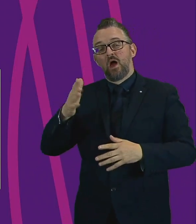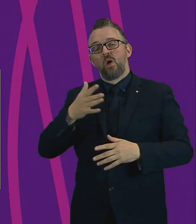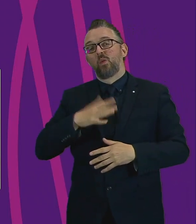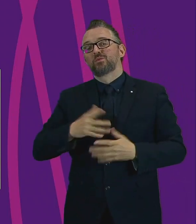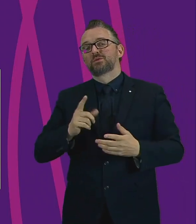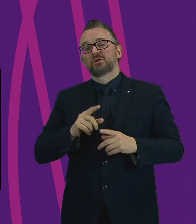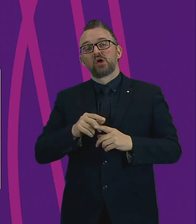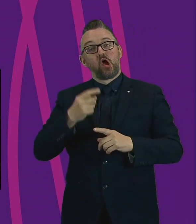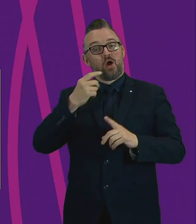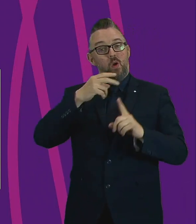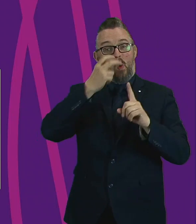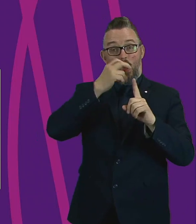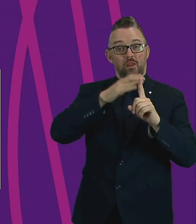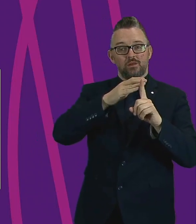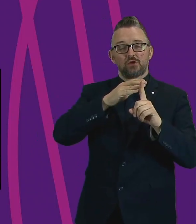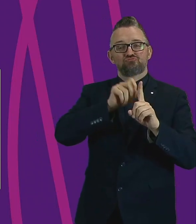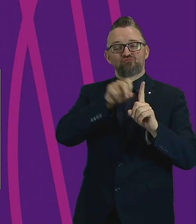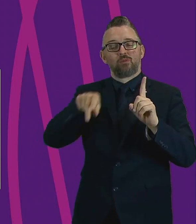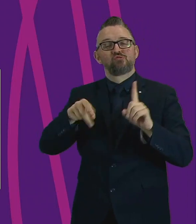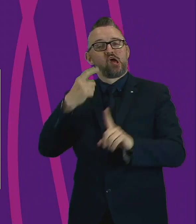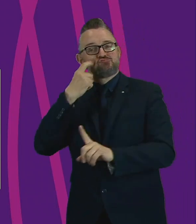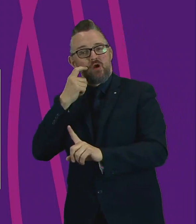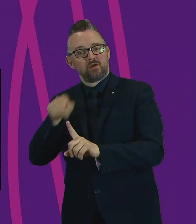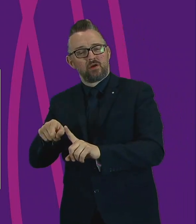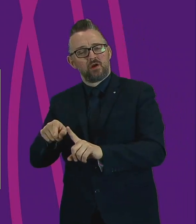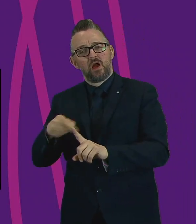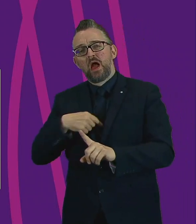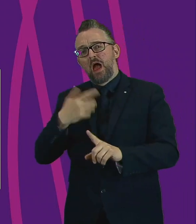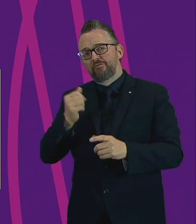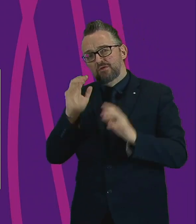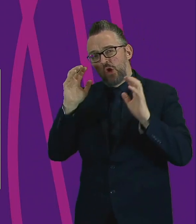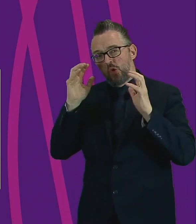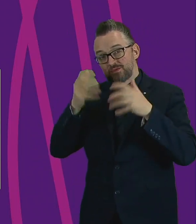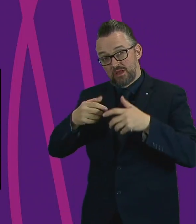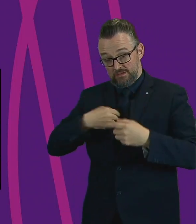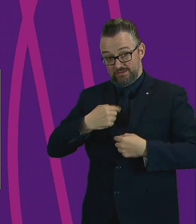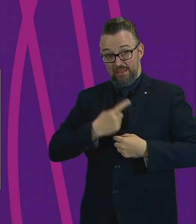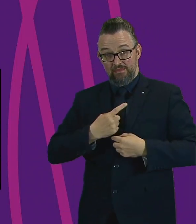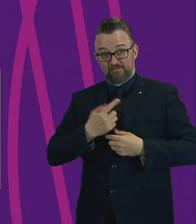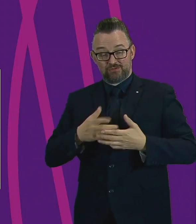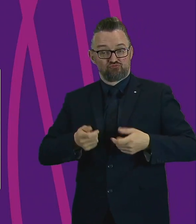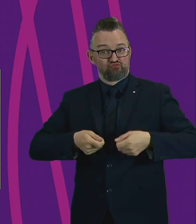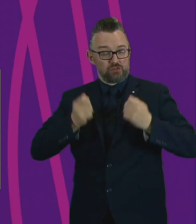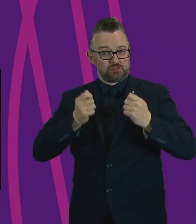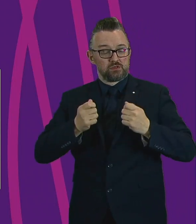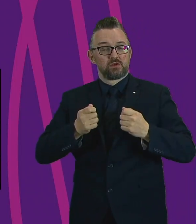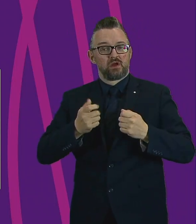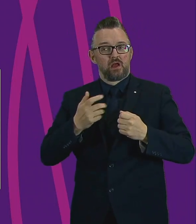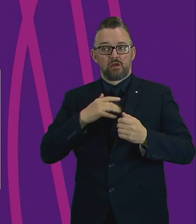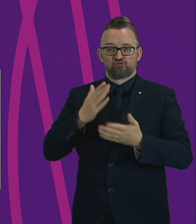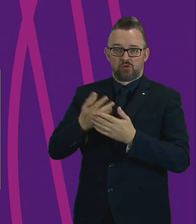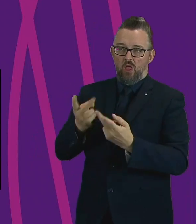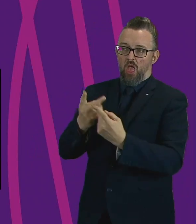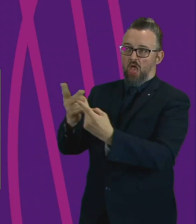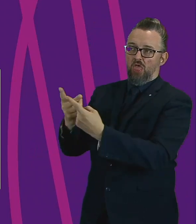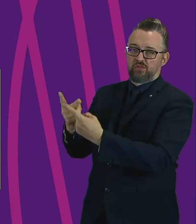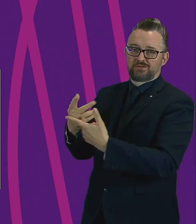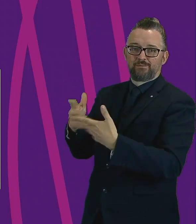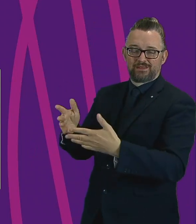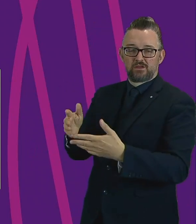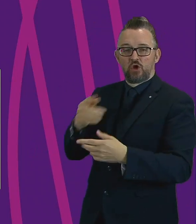our younger generations and flag up concerns which has been raised by myself and I'm assuming others as well, actually